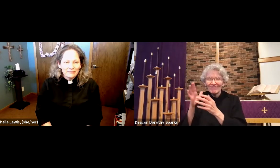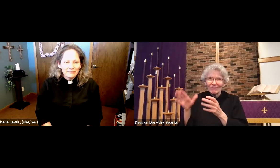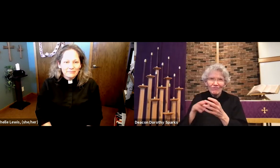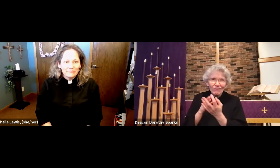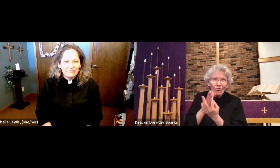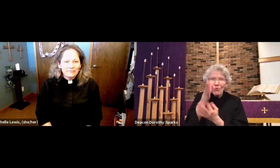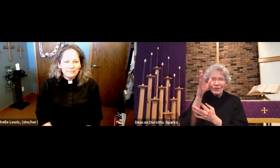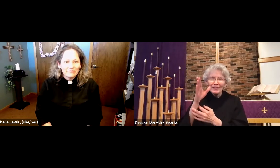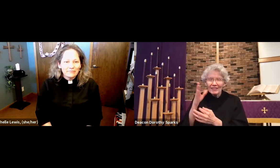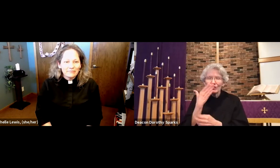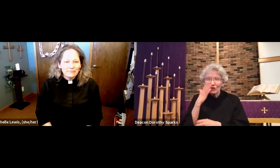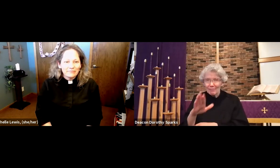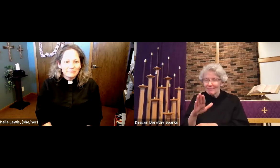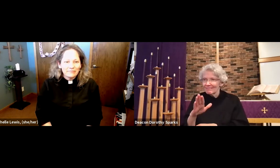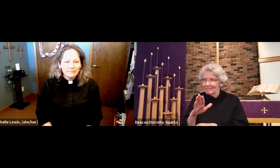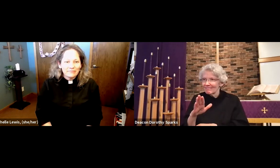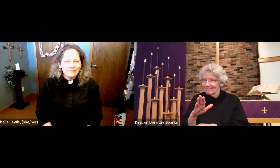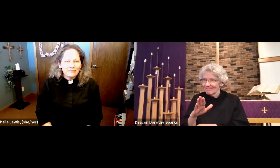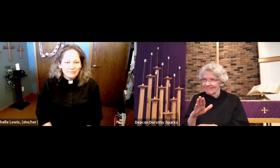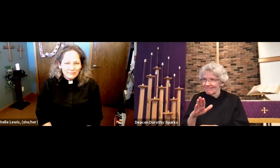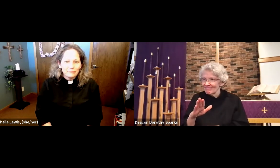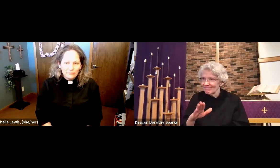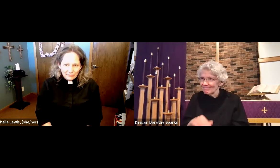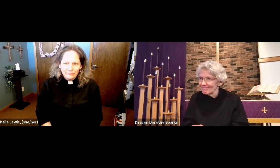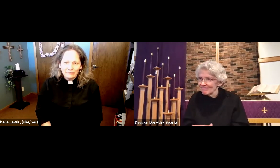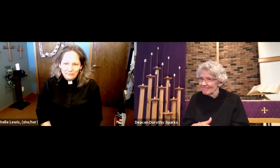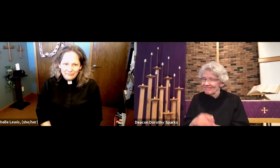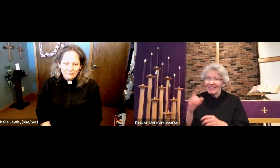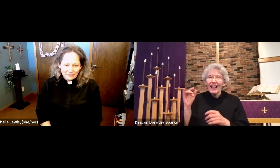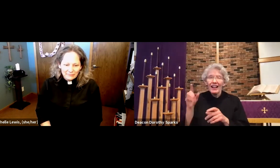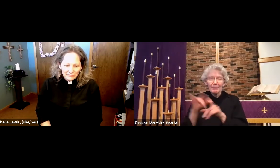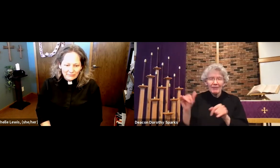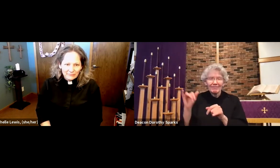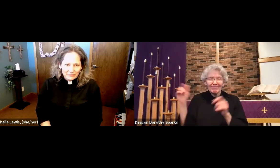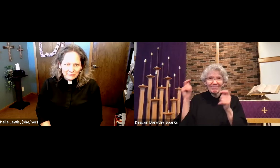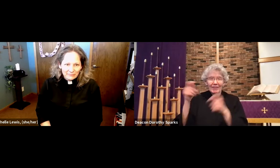of Jesus entering Jerusalem for Passover.